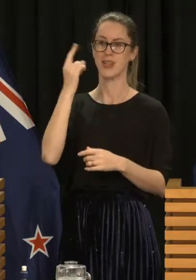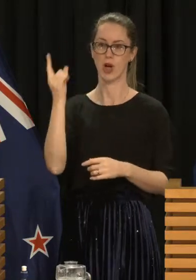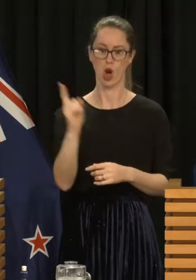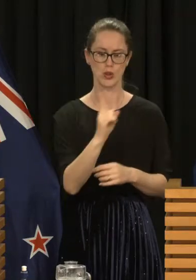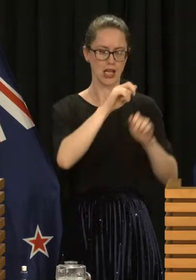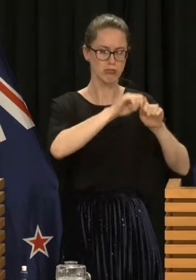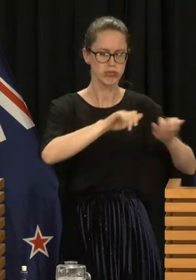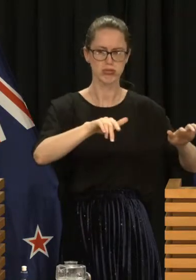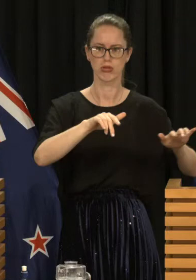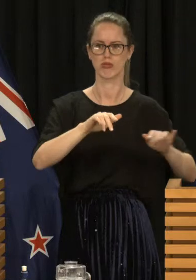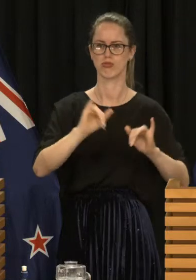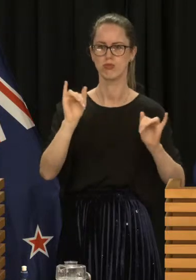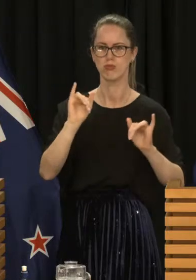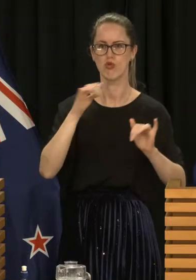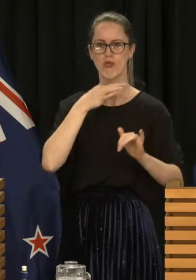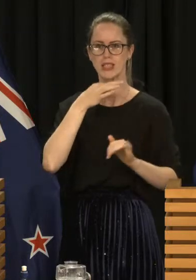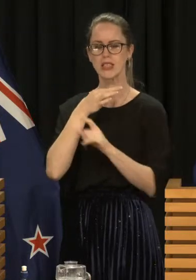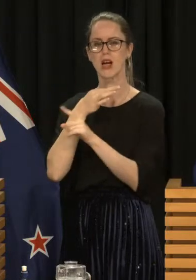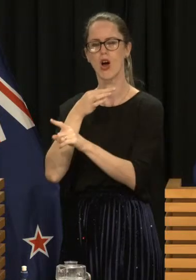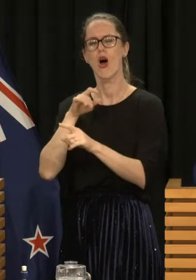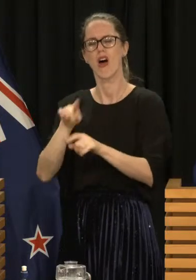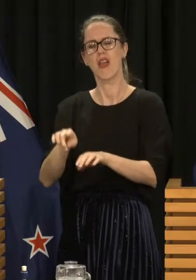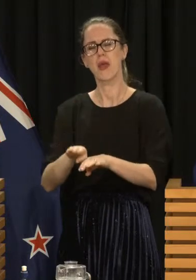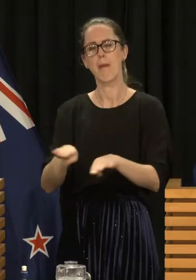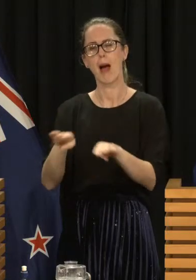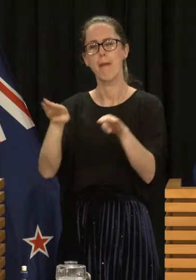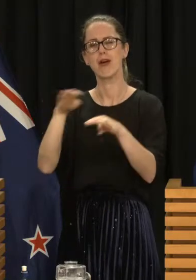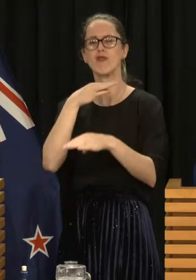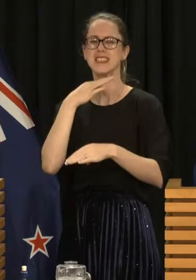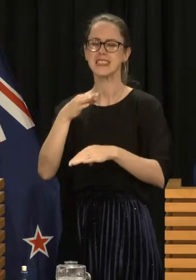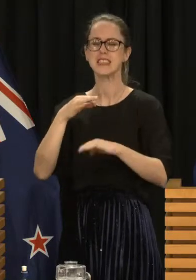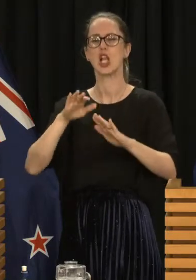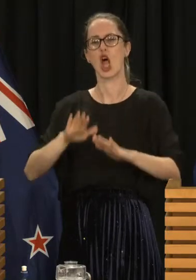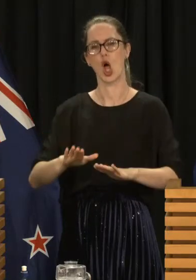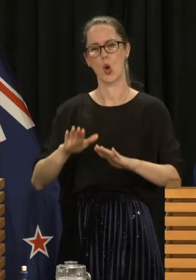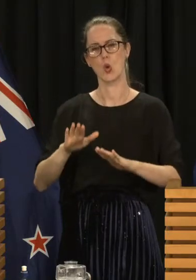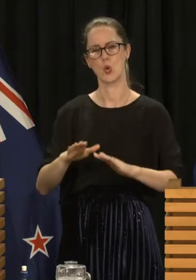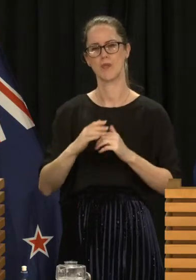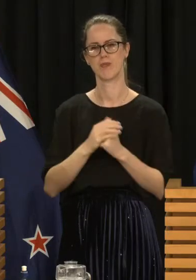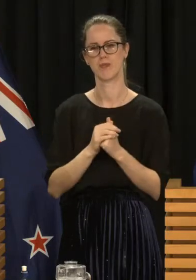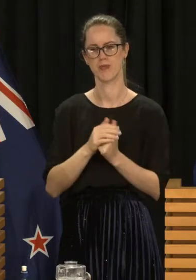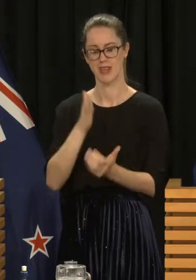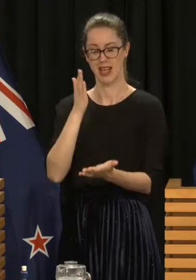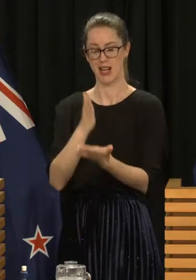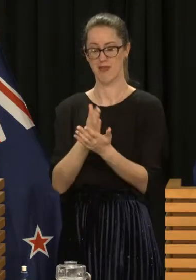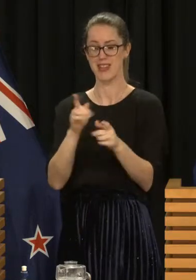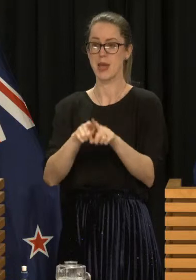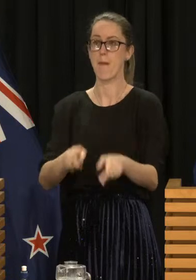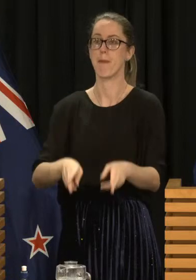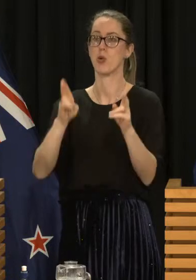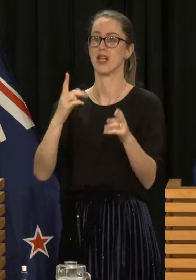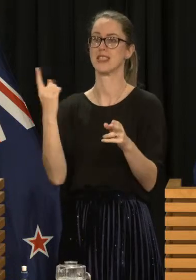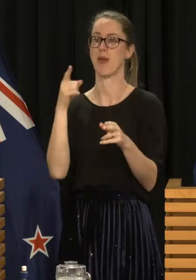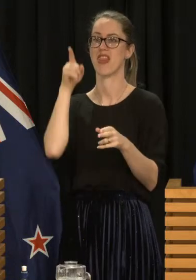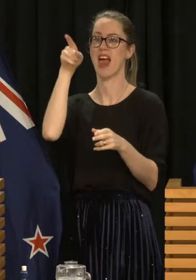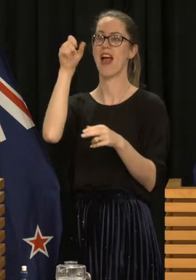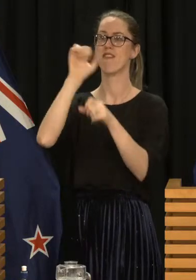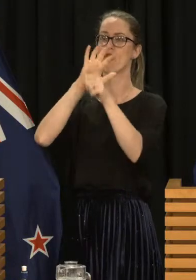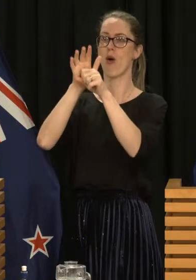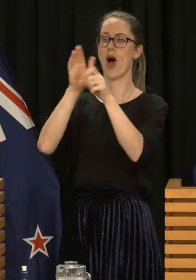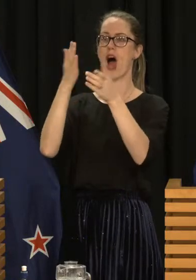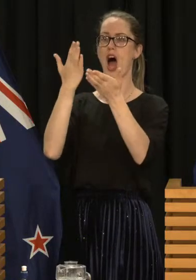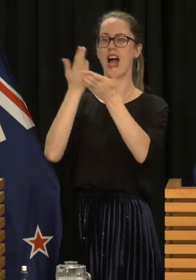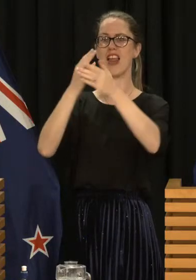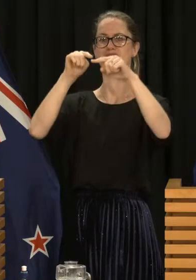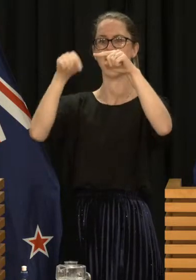identified yesterday. Look, the risk for the apartments is still relatively low. The fact that you live in the same building as someone who happens to have tested